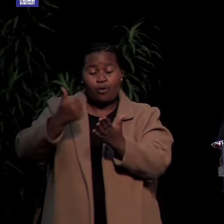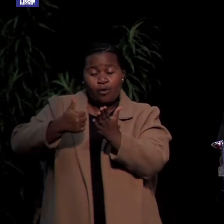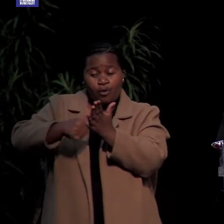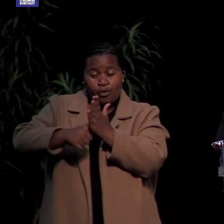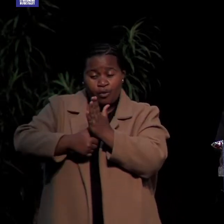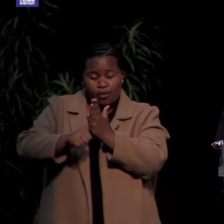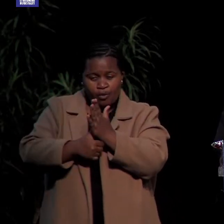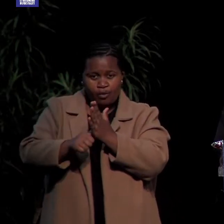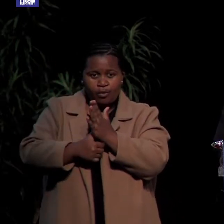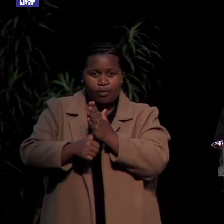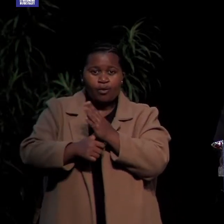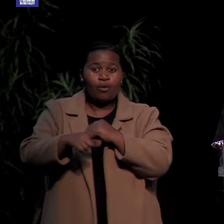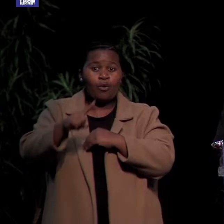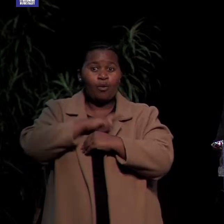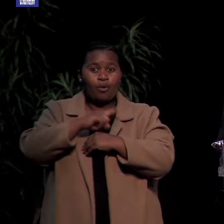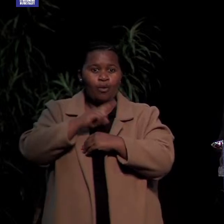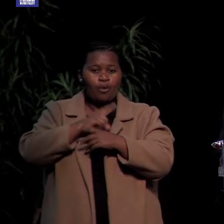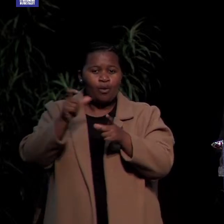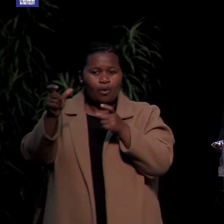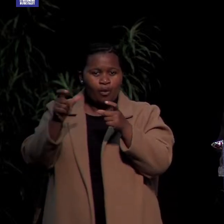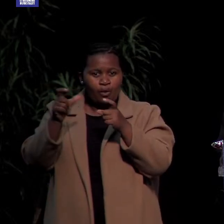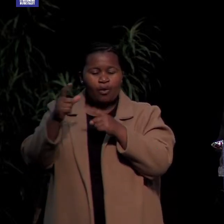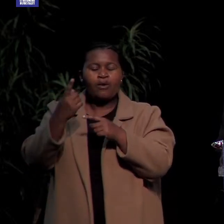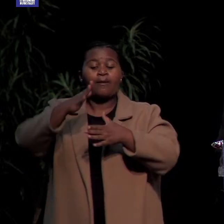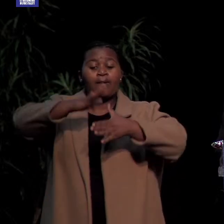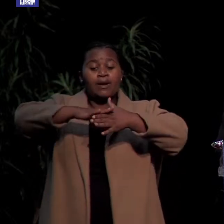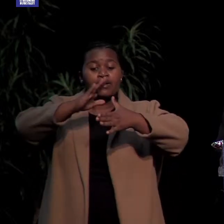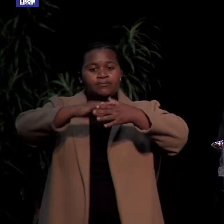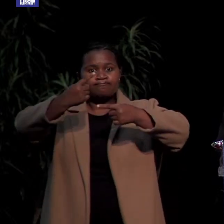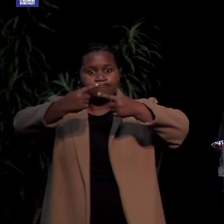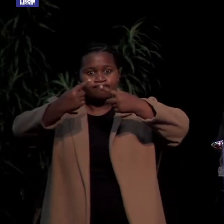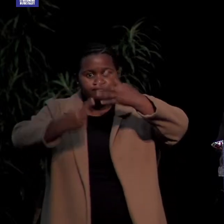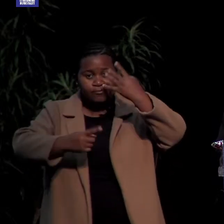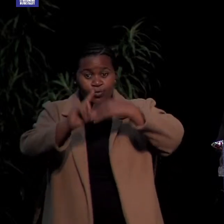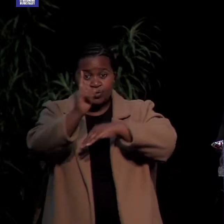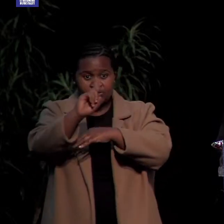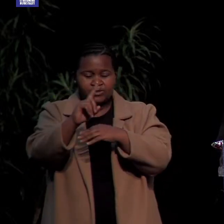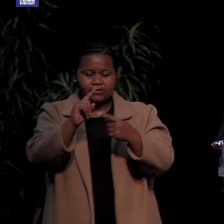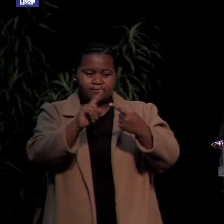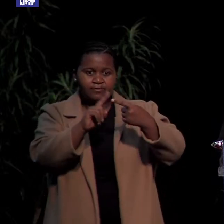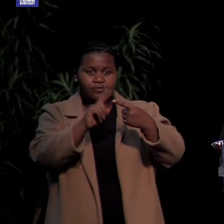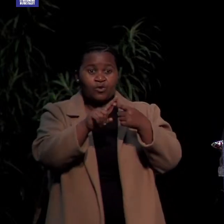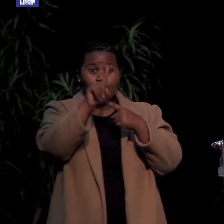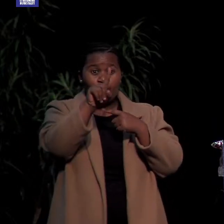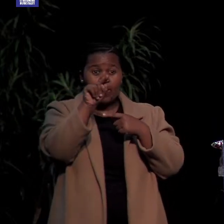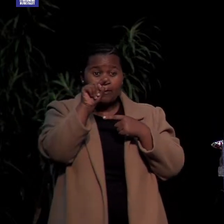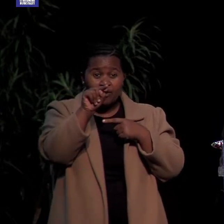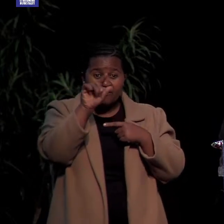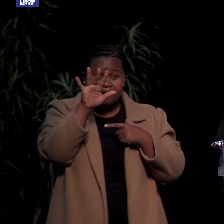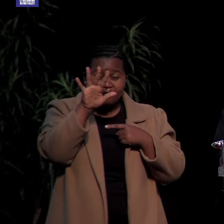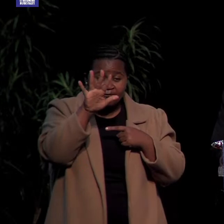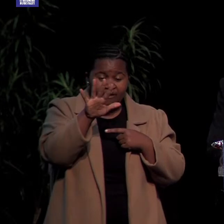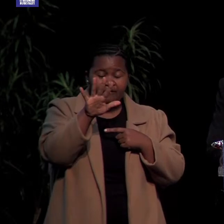have been out of the control of the municipality for the following reasons. Firstly, the